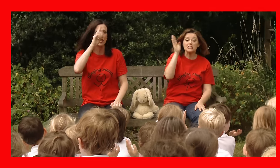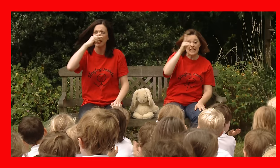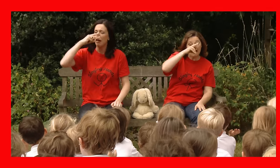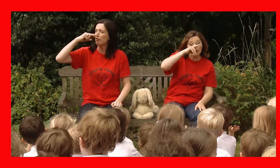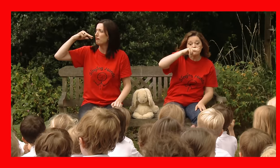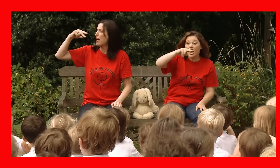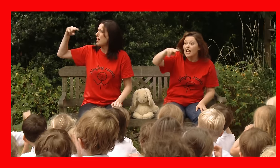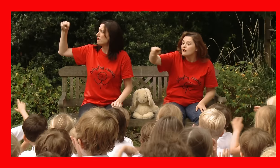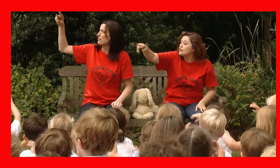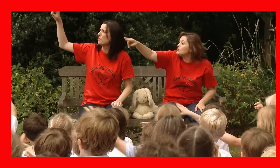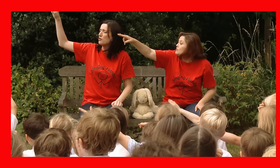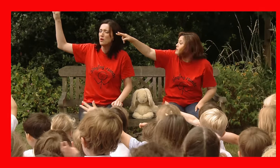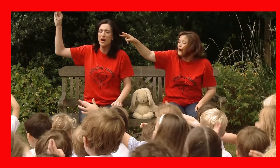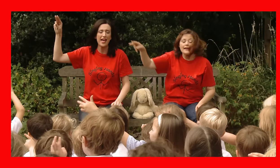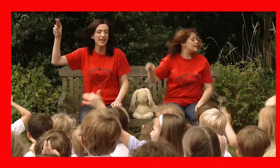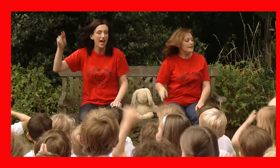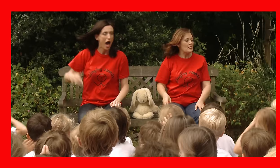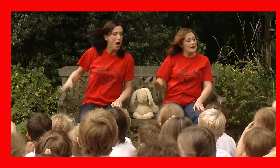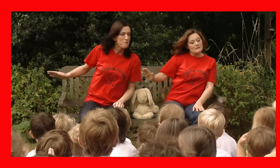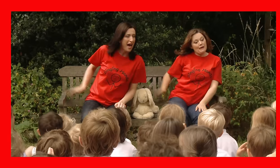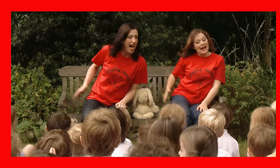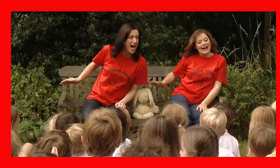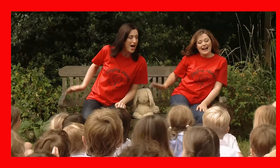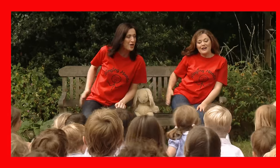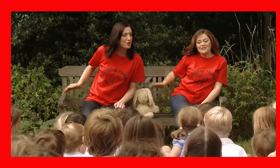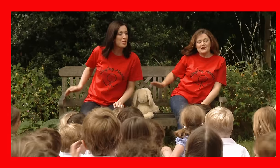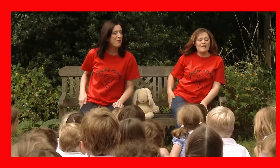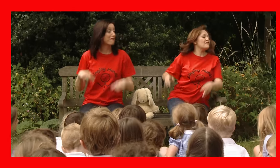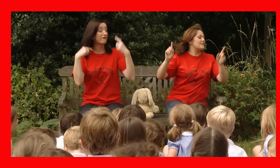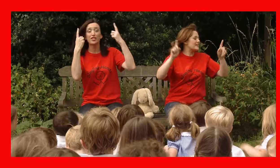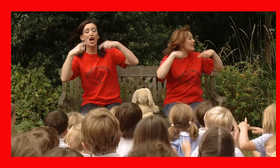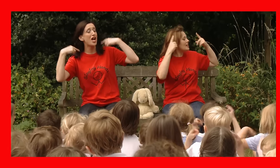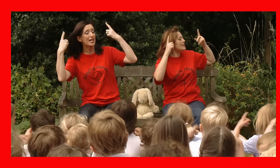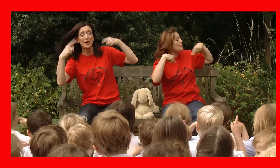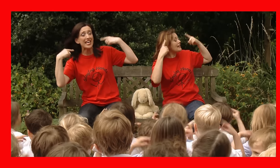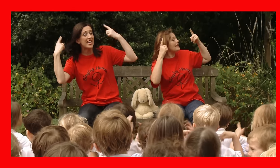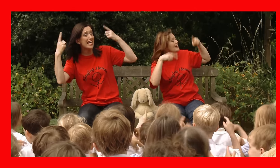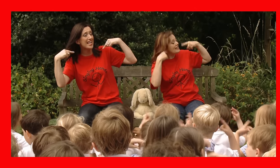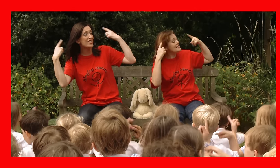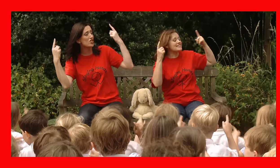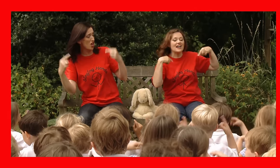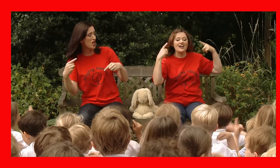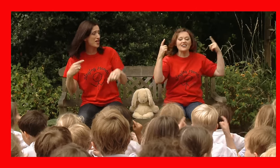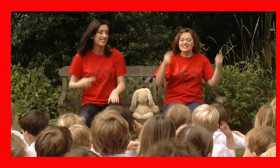it And the fly flew away How'd a puff and curly whiskers